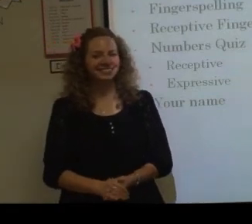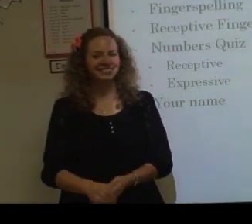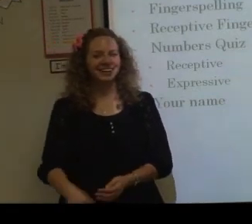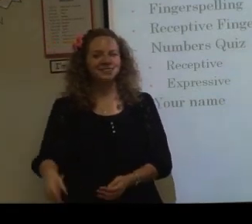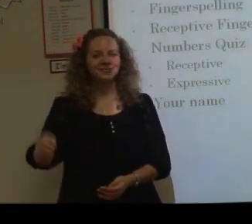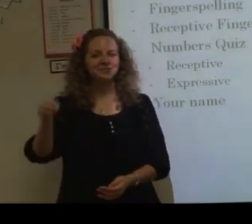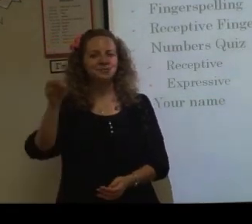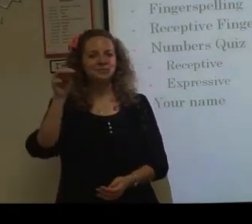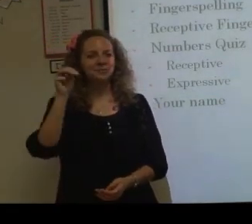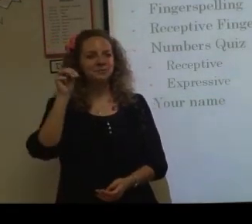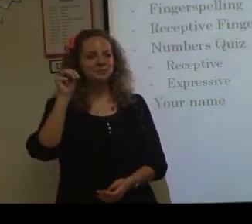Okay.